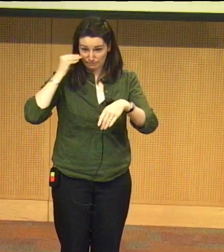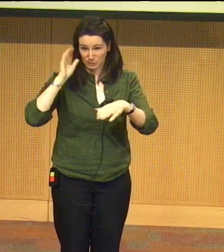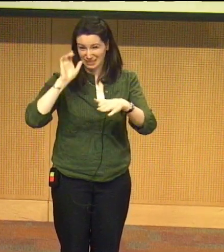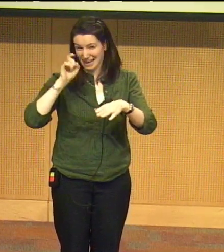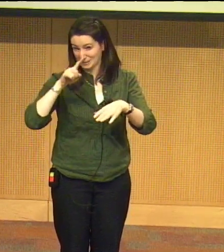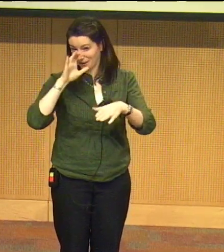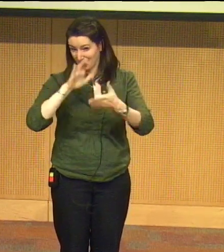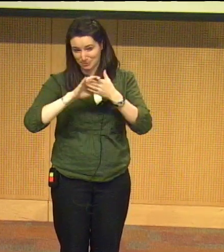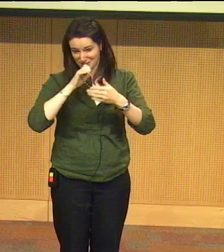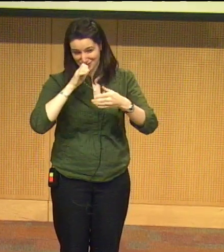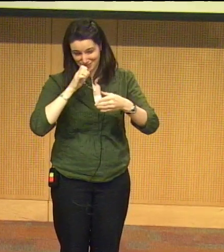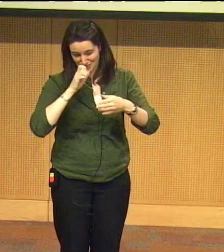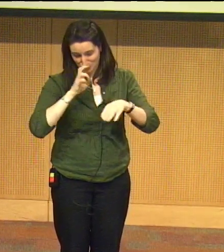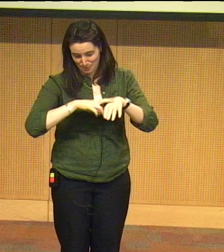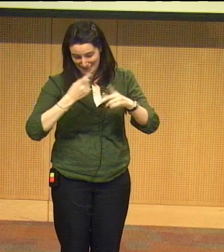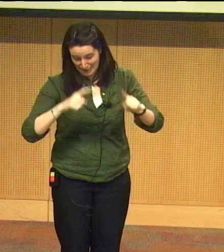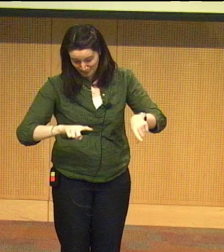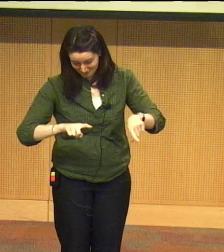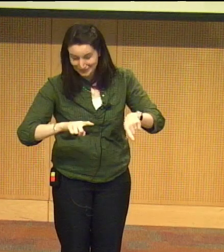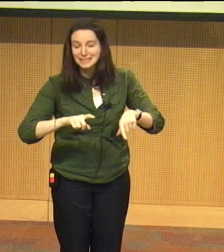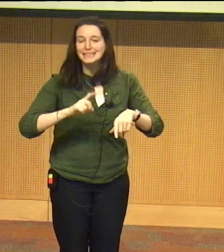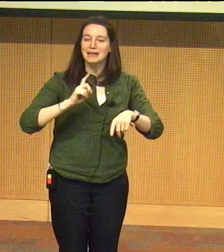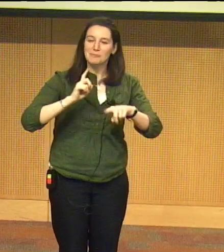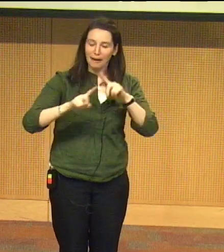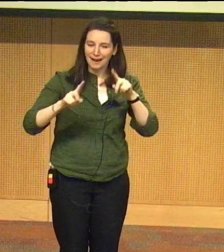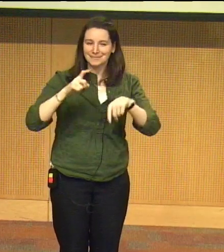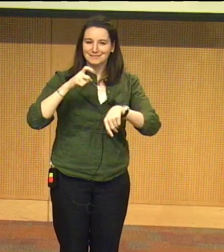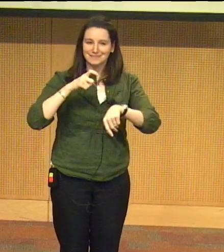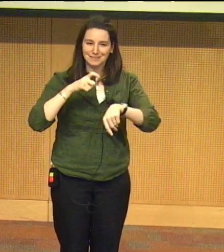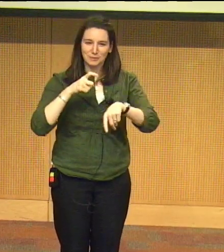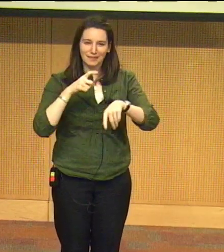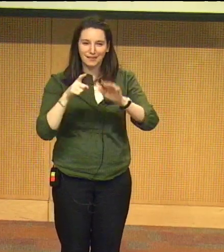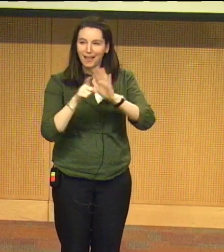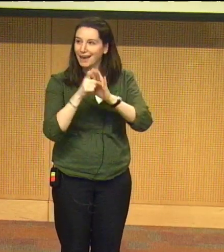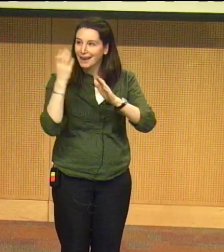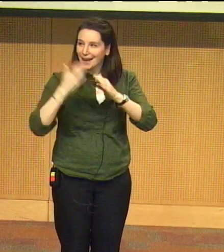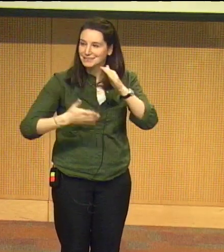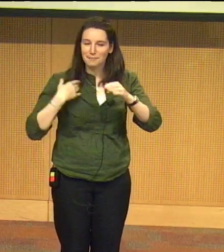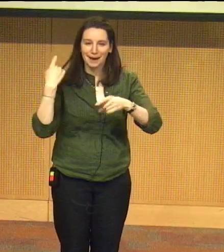can ask my husband, it doesn't normally happen. But when the clock ends in my day,